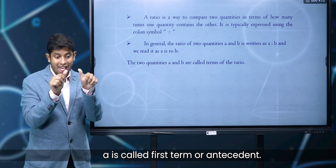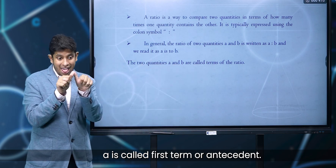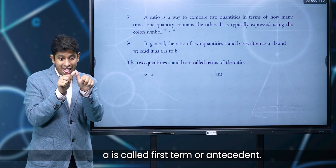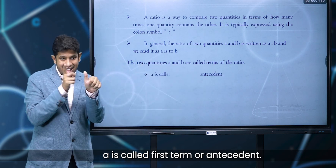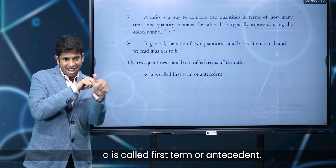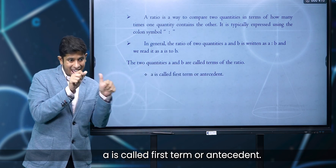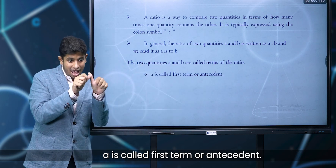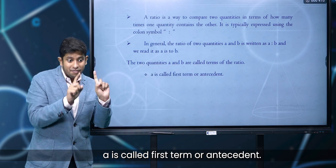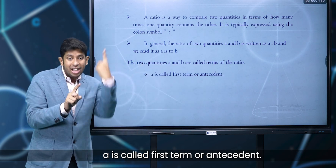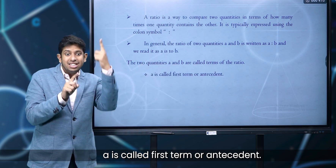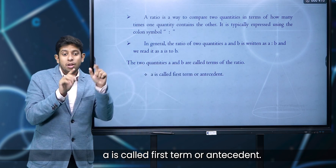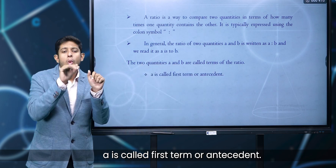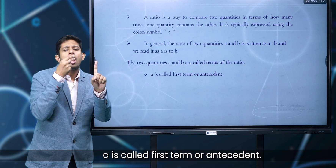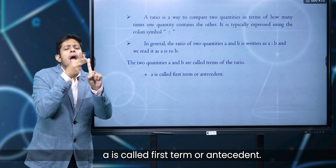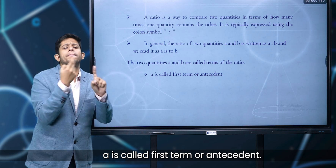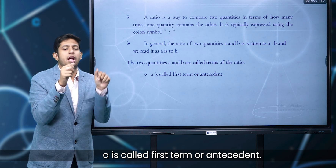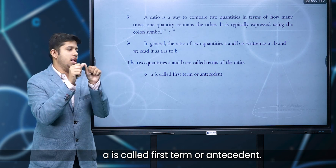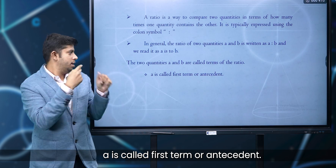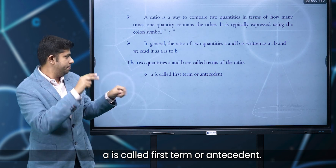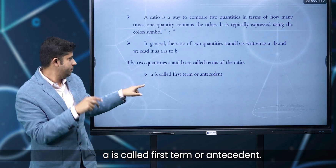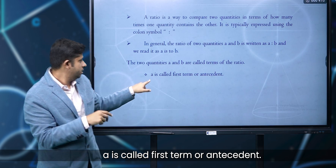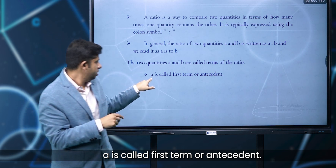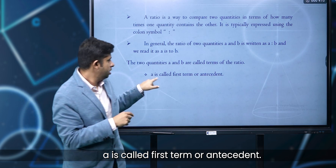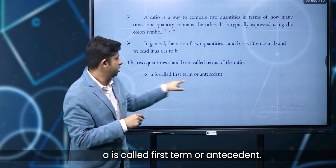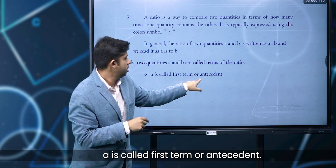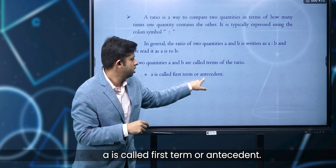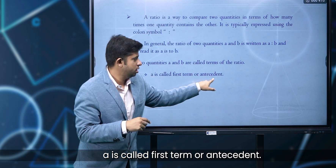A is called first term or antecedent.